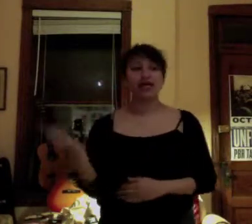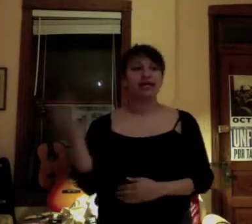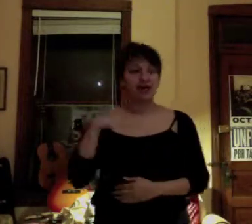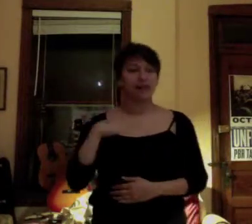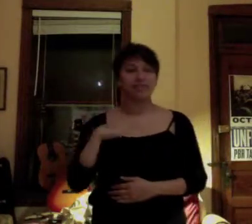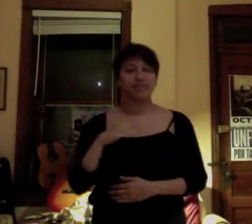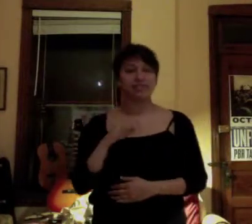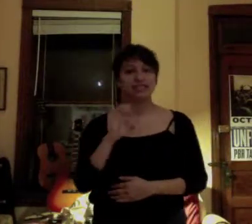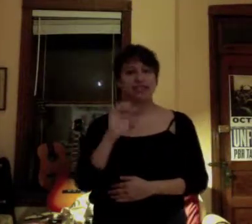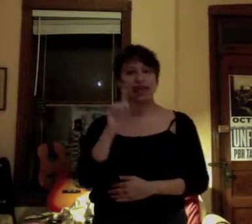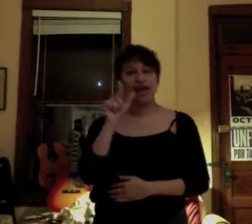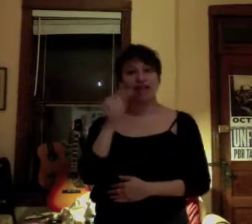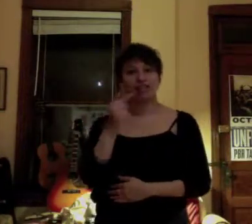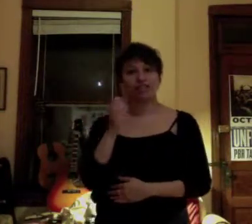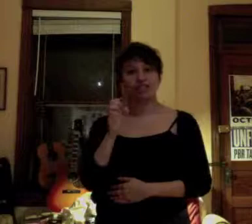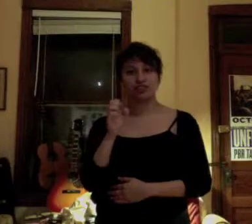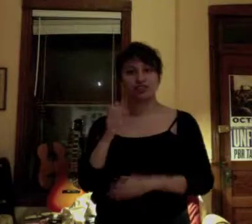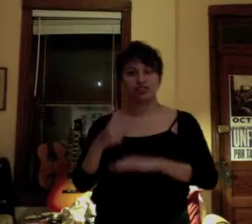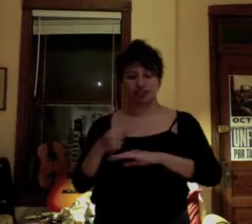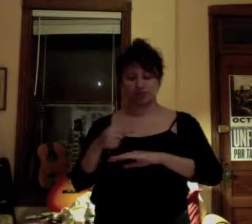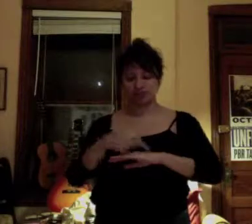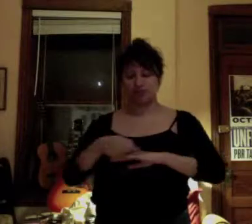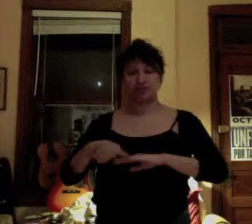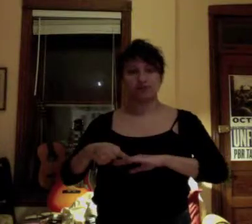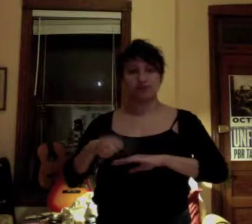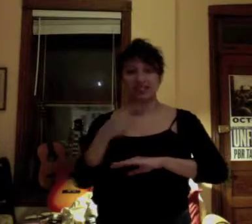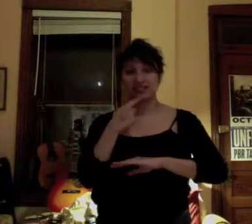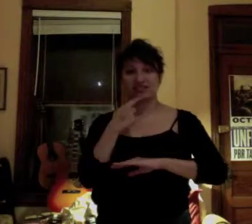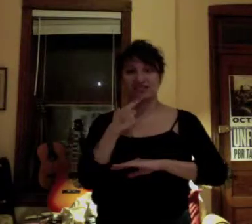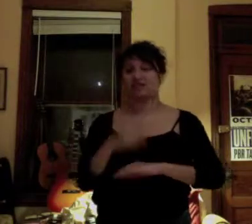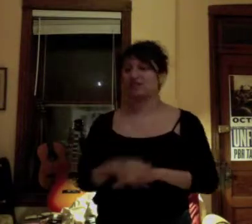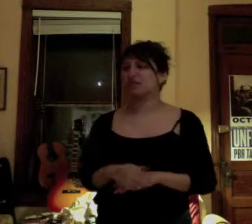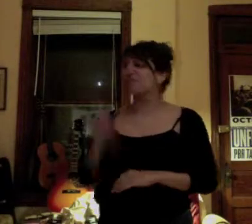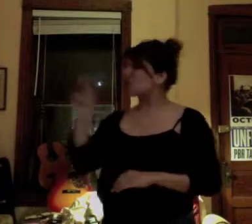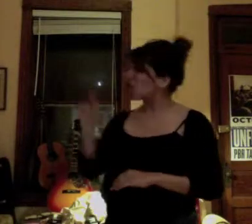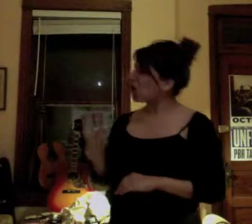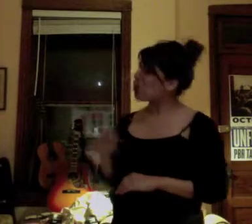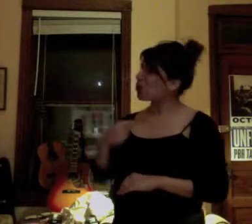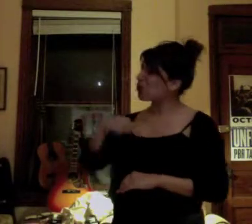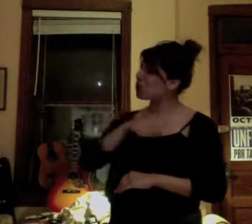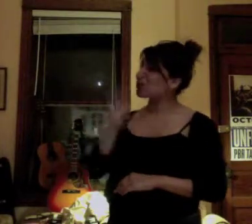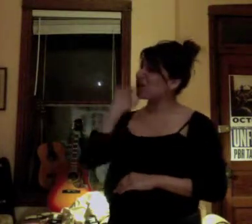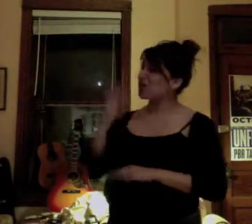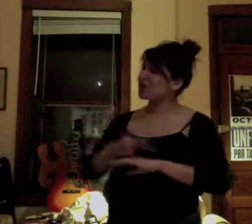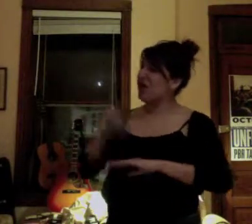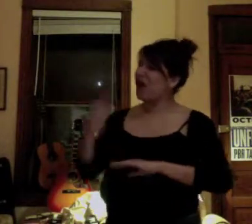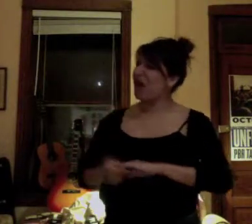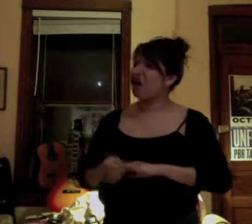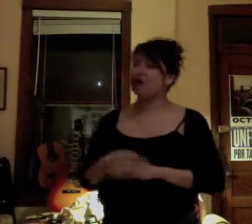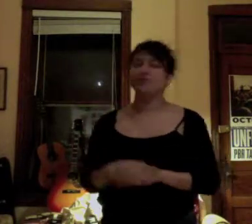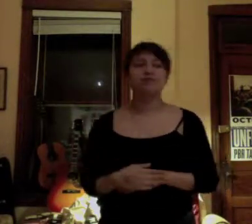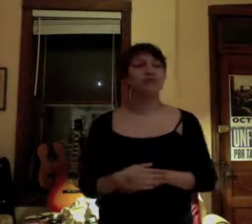edge, he said. No, we will fall. Come to the